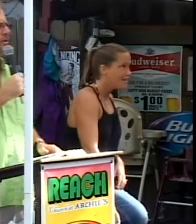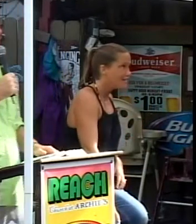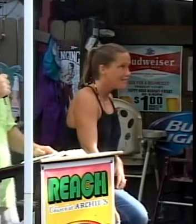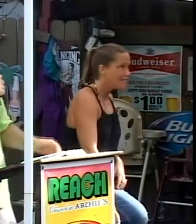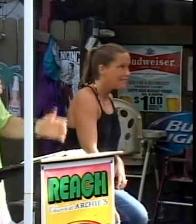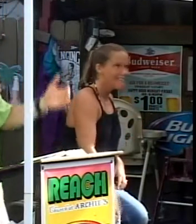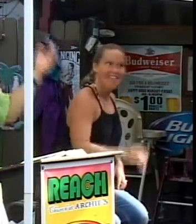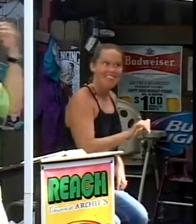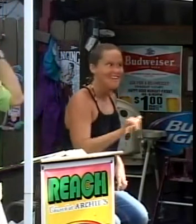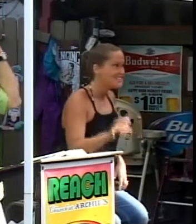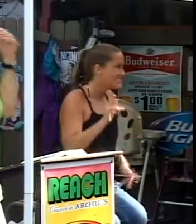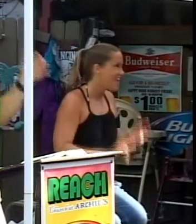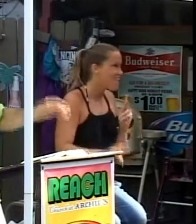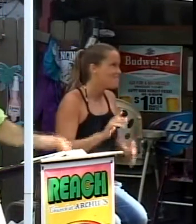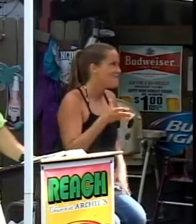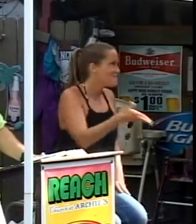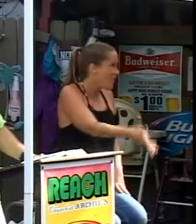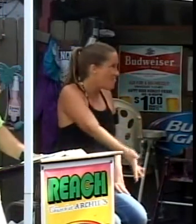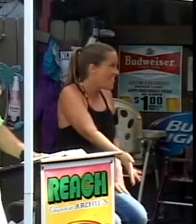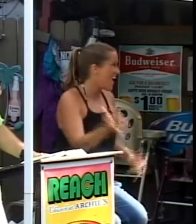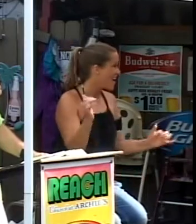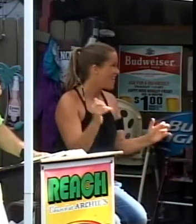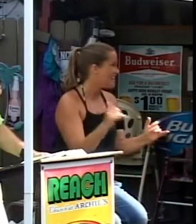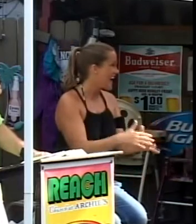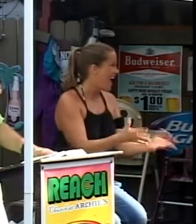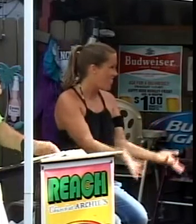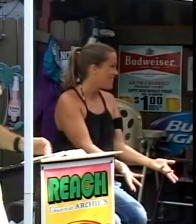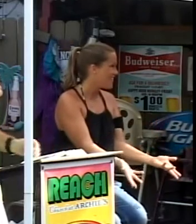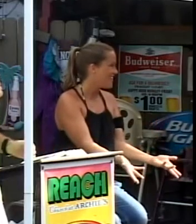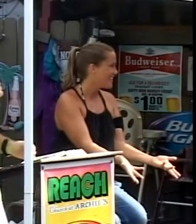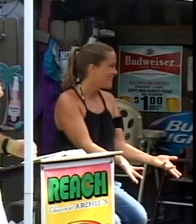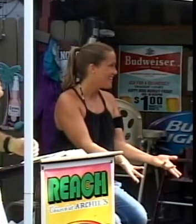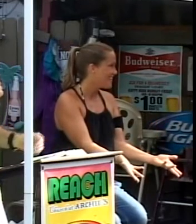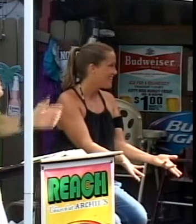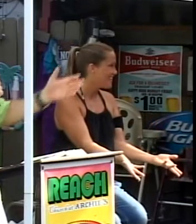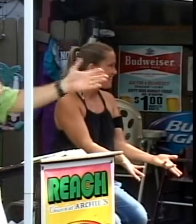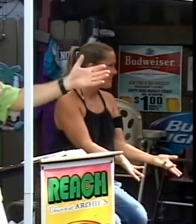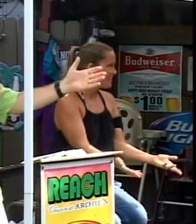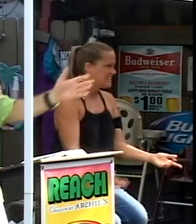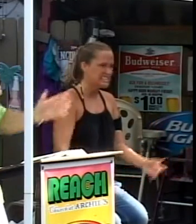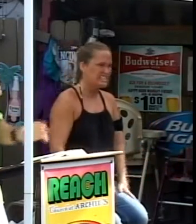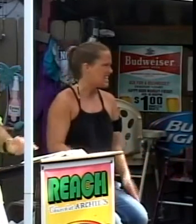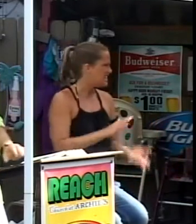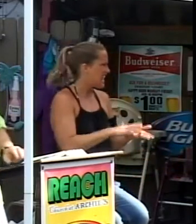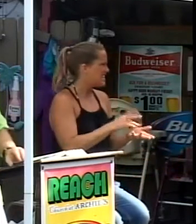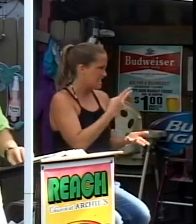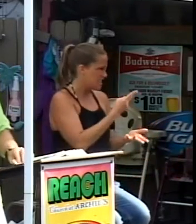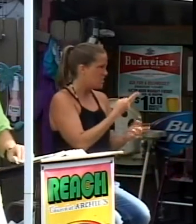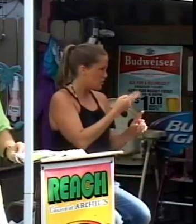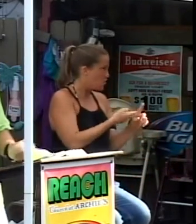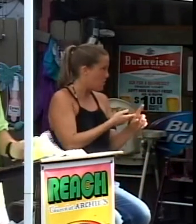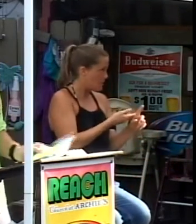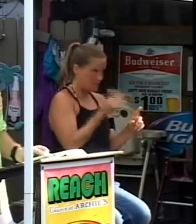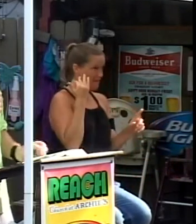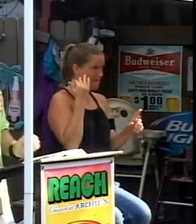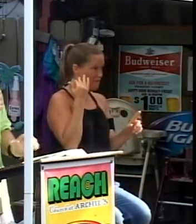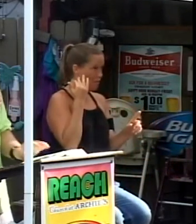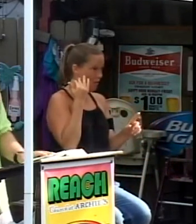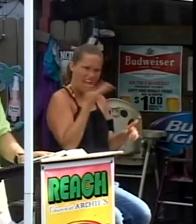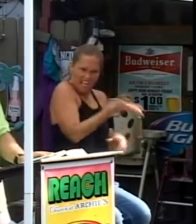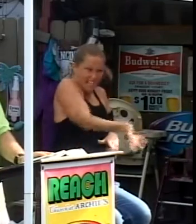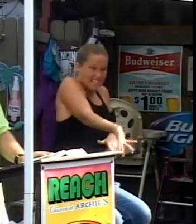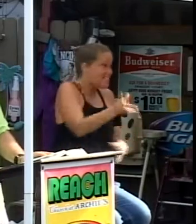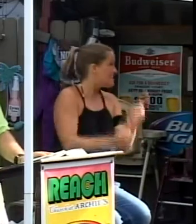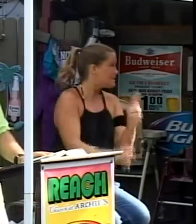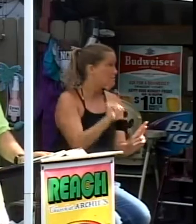this, that just less than 2 months before had crucified the Son of God. So he tells